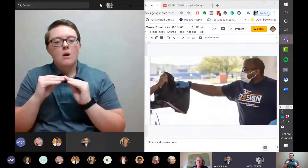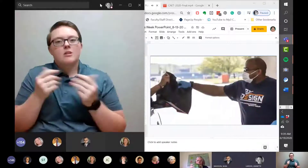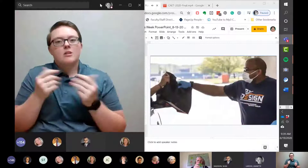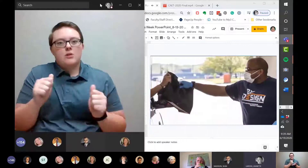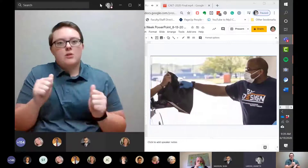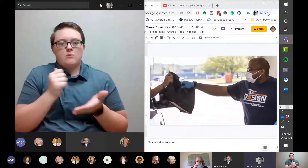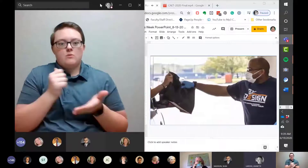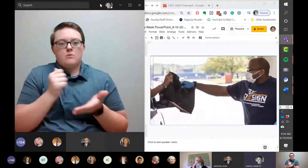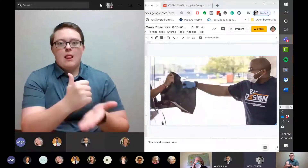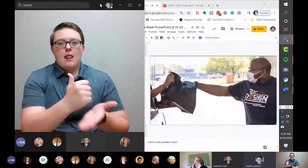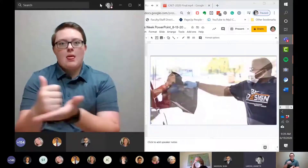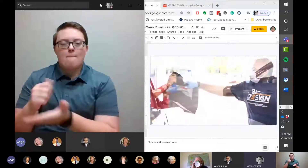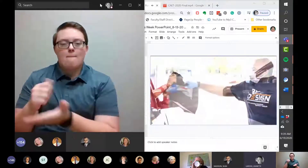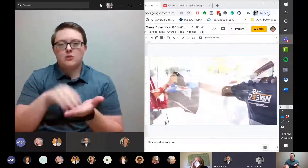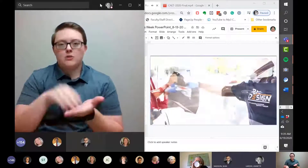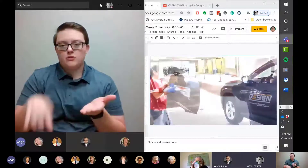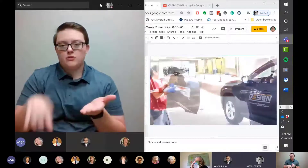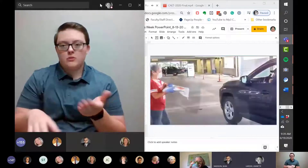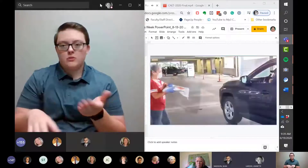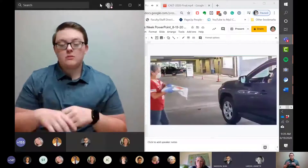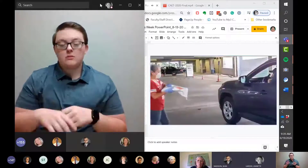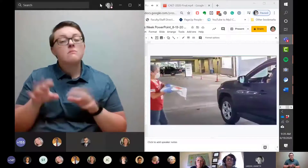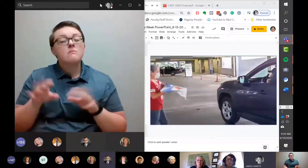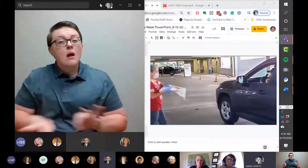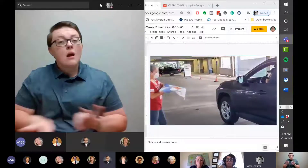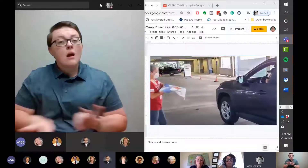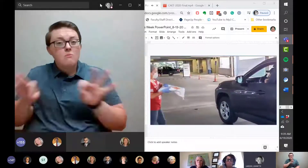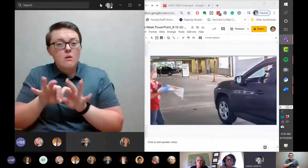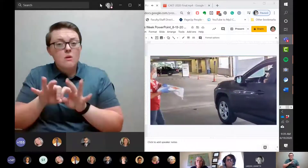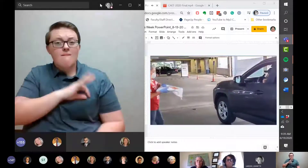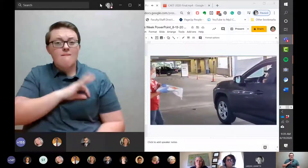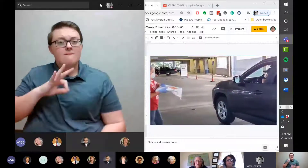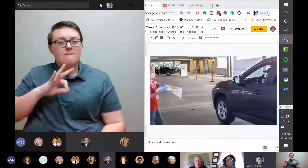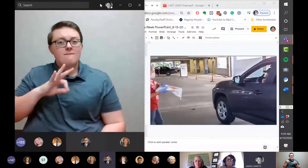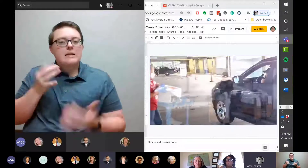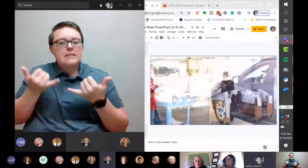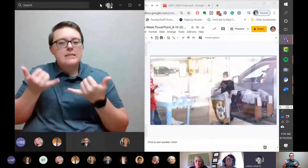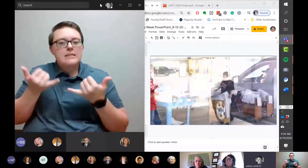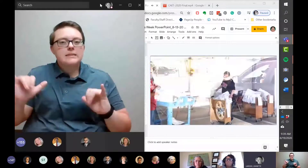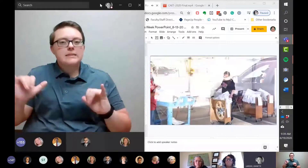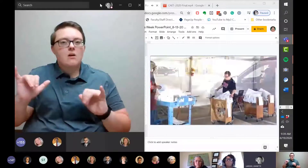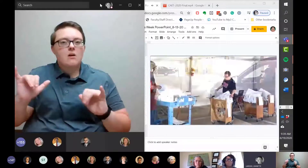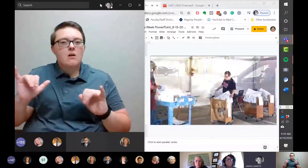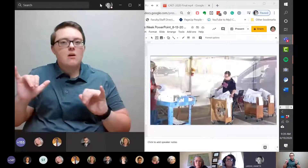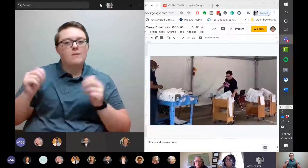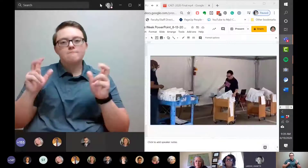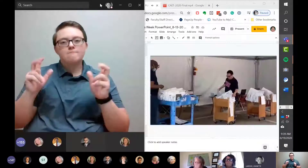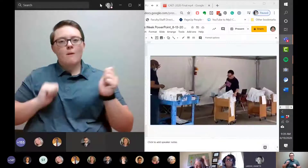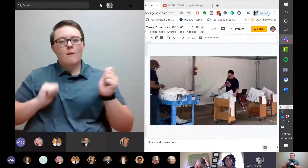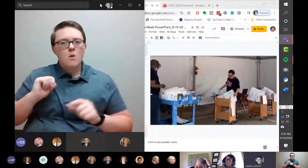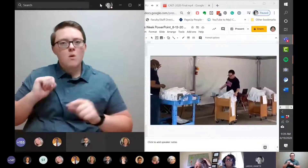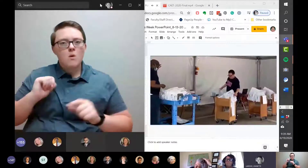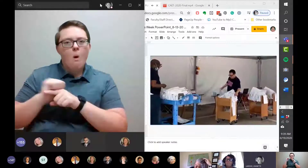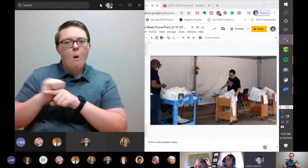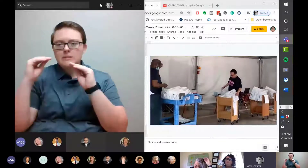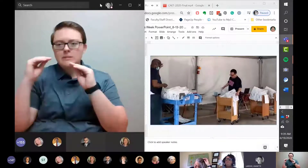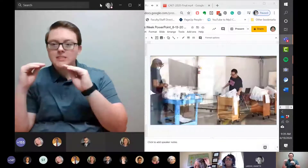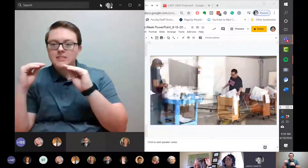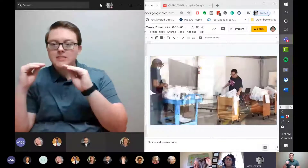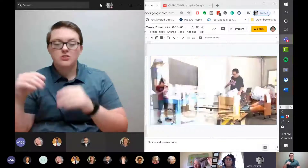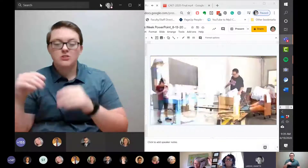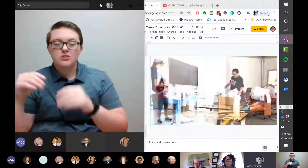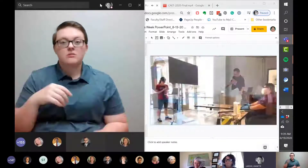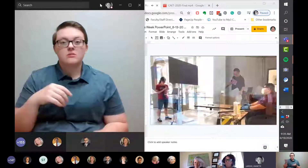More importantly, faculty members continued to perform exemplary levels in the areas of instruction, service to the college